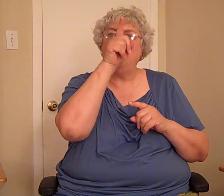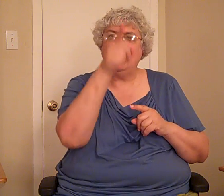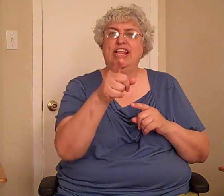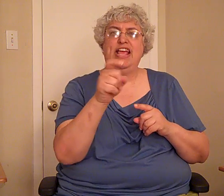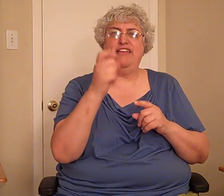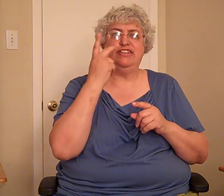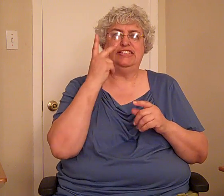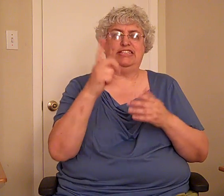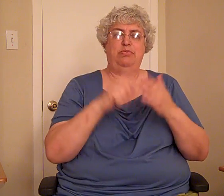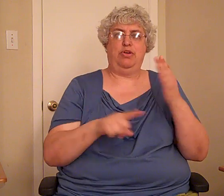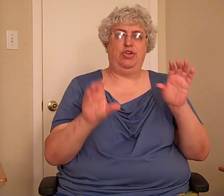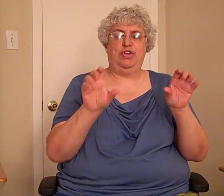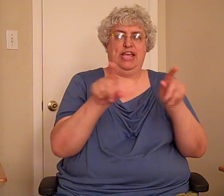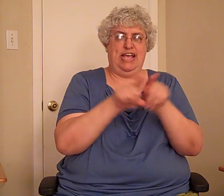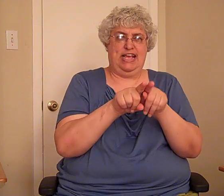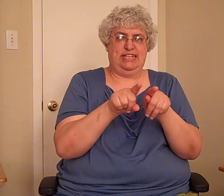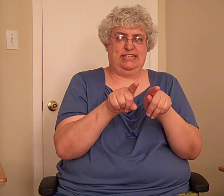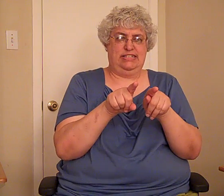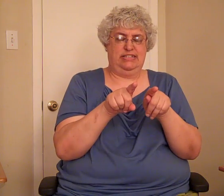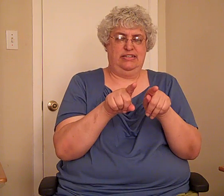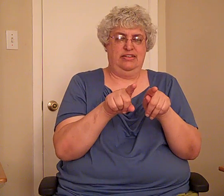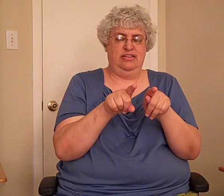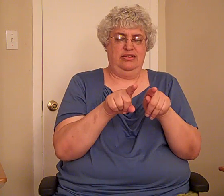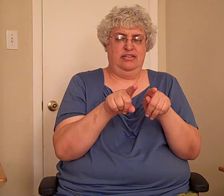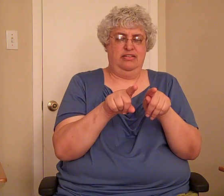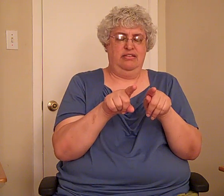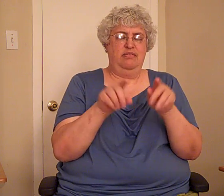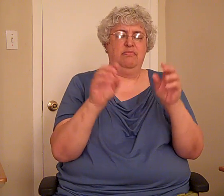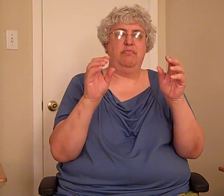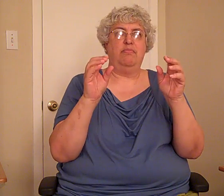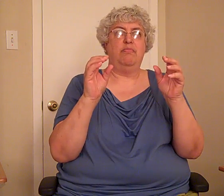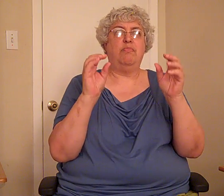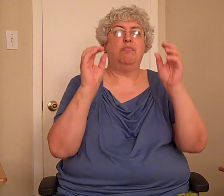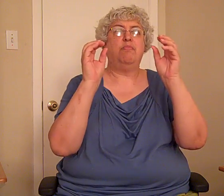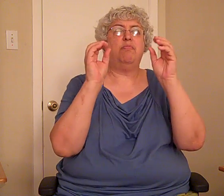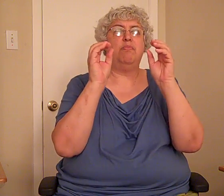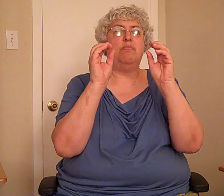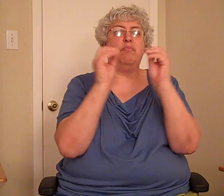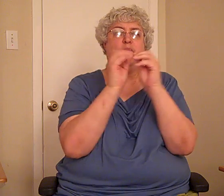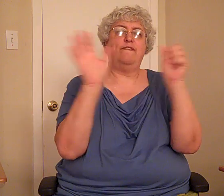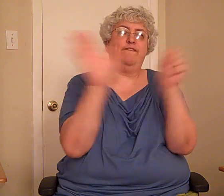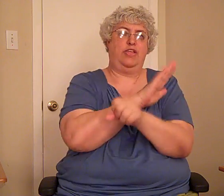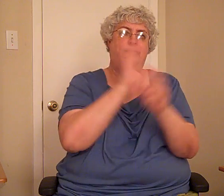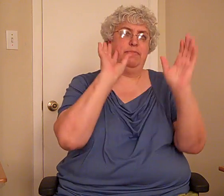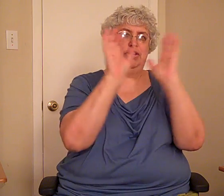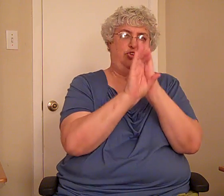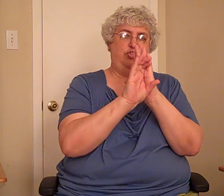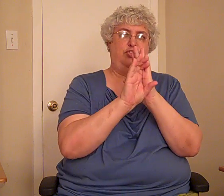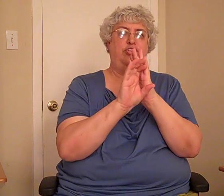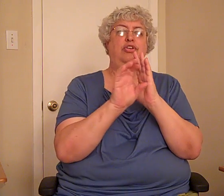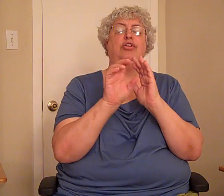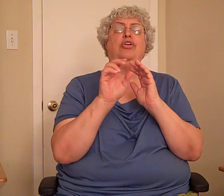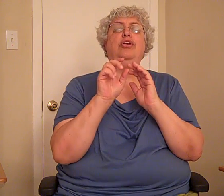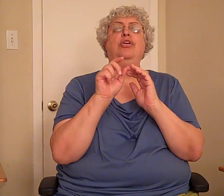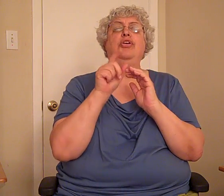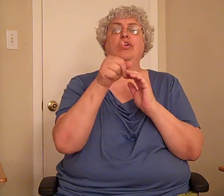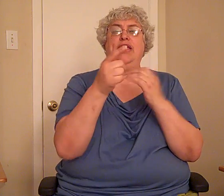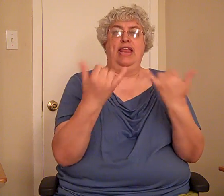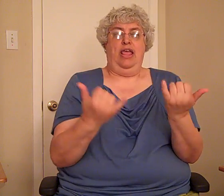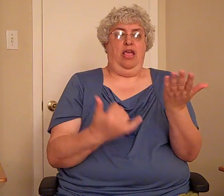what you do in this business with a much bigger picture in mind. You have right now in the palm of your hands,